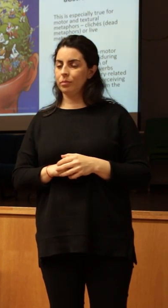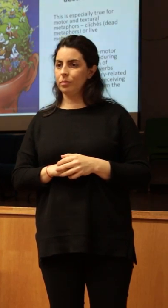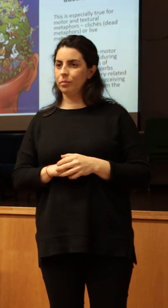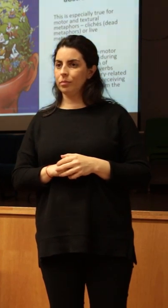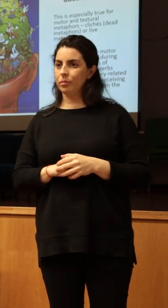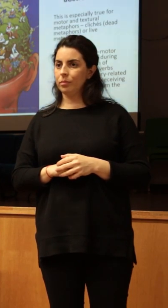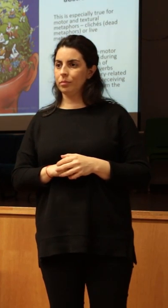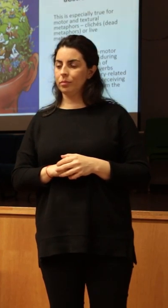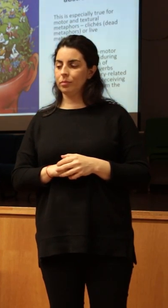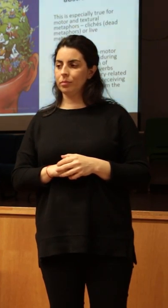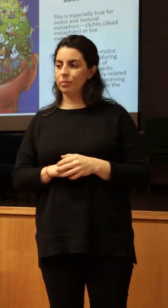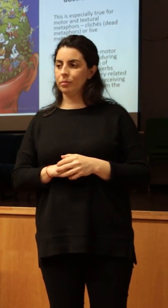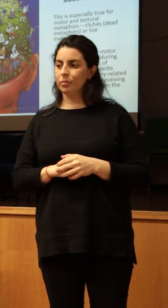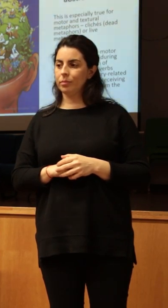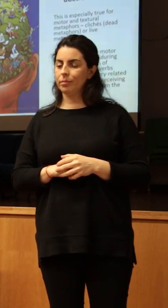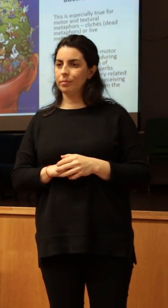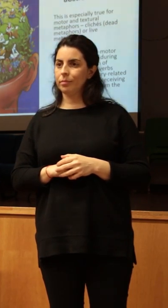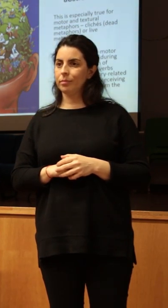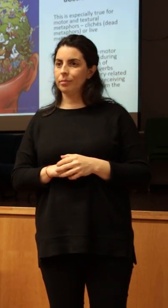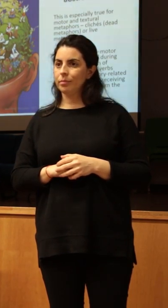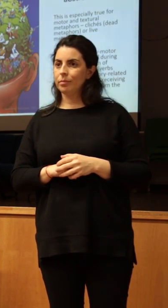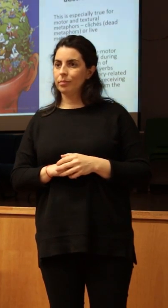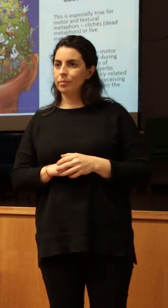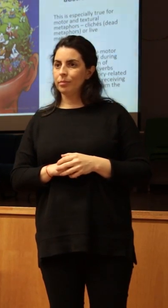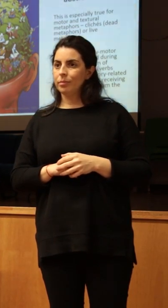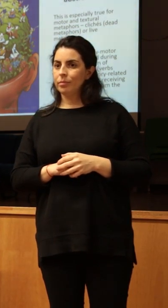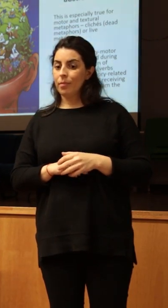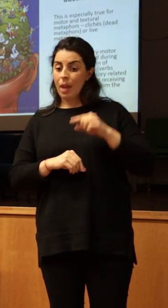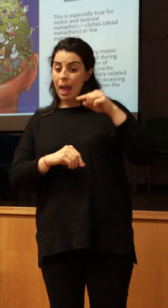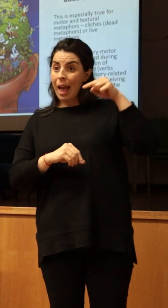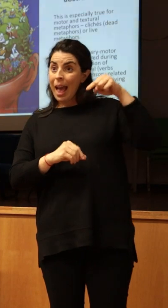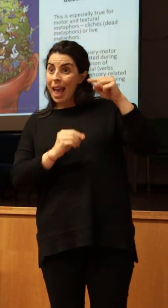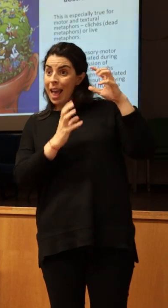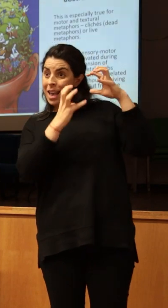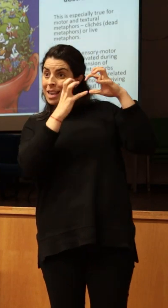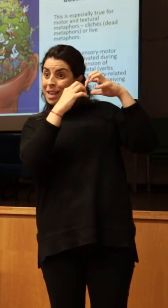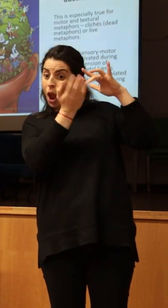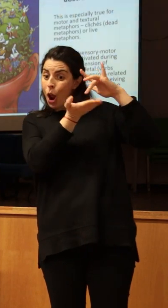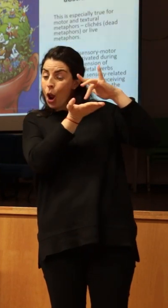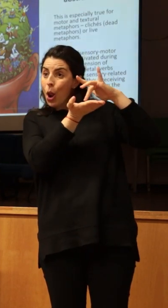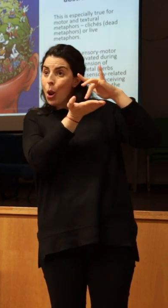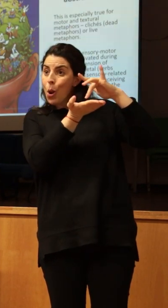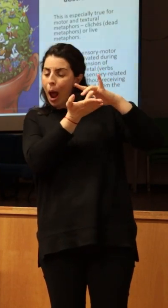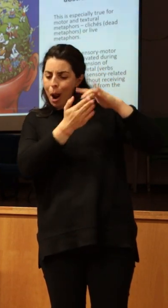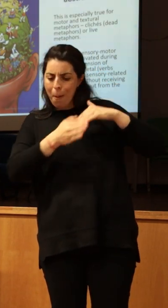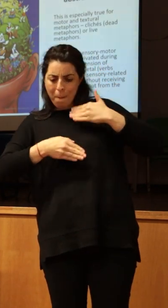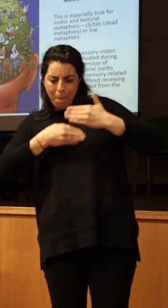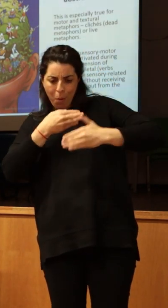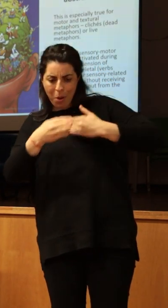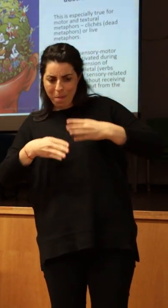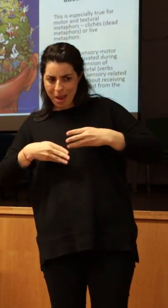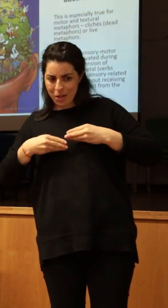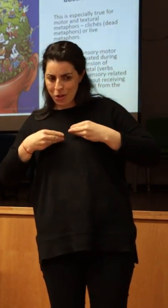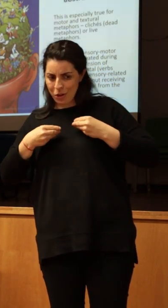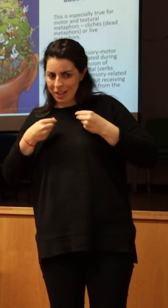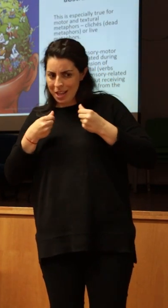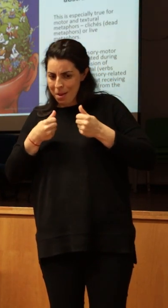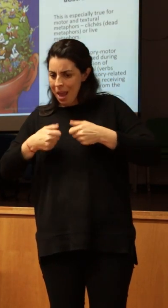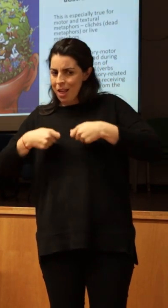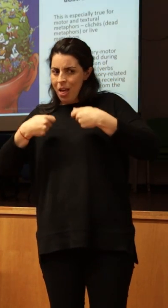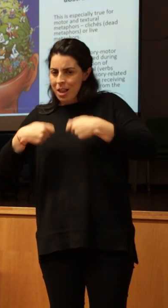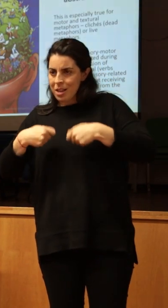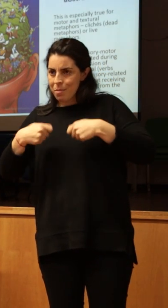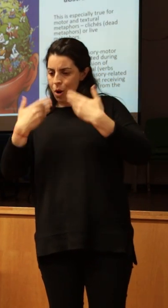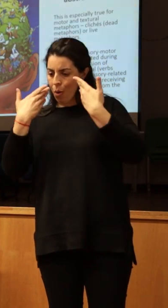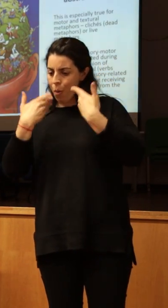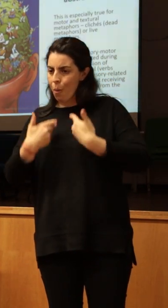and output and motor. Y bueno, precisamente porque es la parte sensomotora, tiene que ver con todo ese estímulo, ¿no? De lo